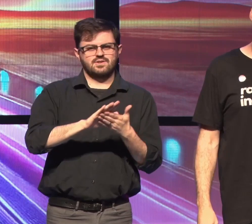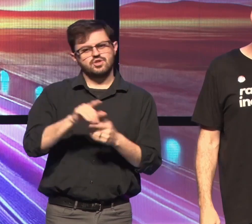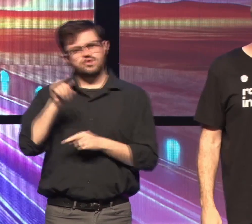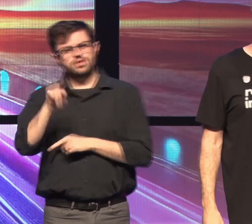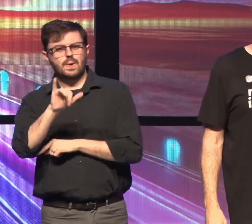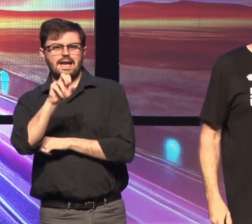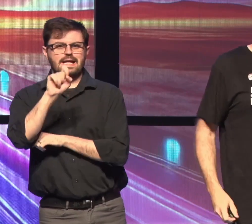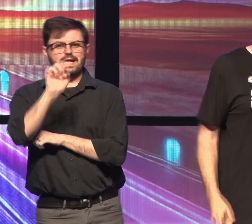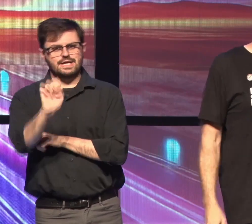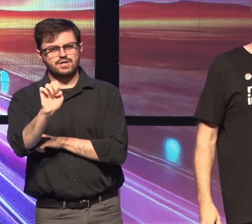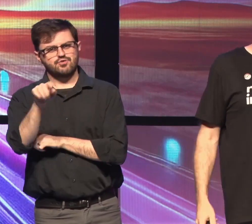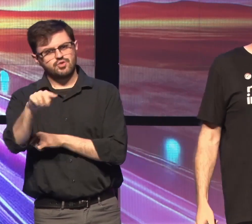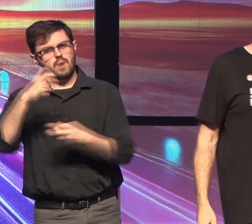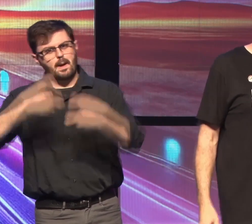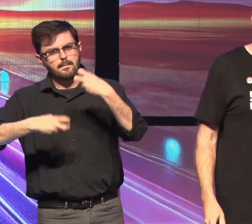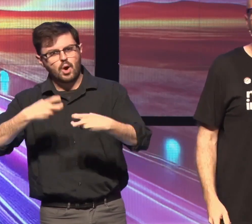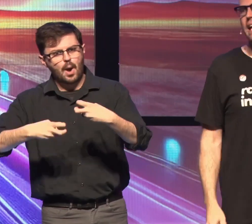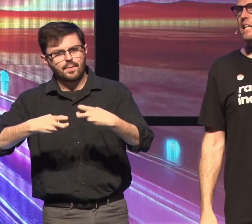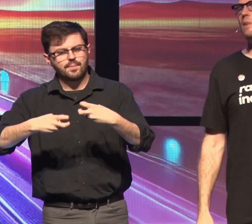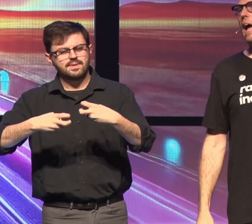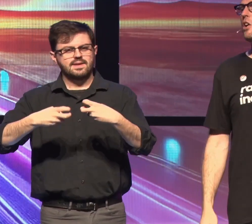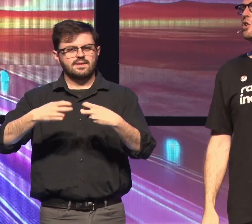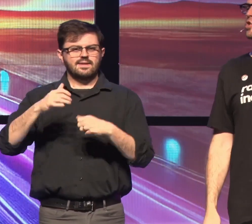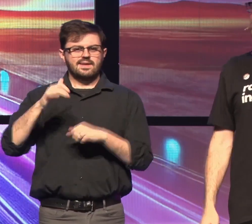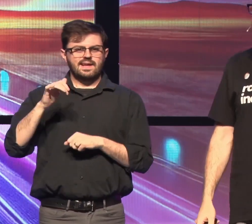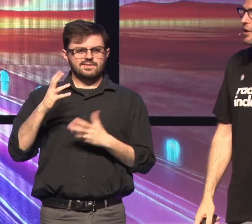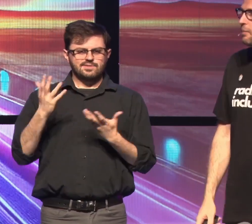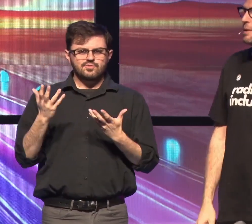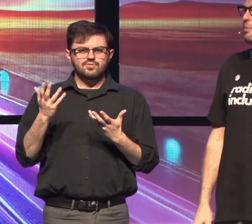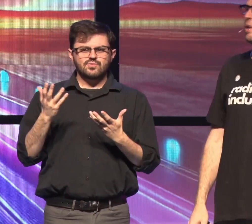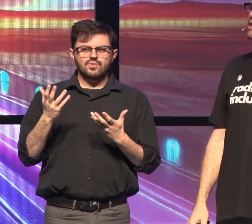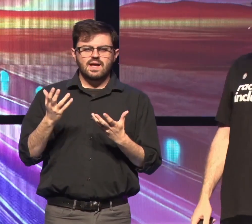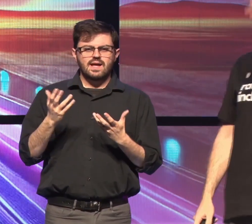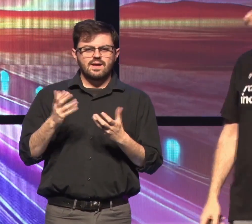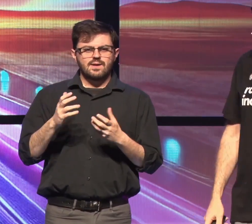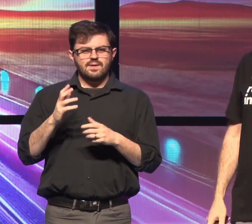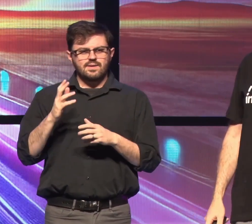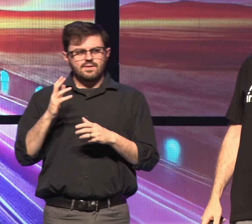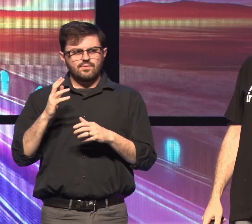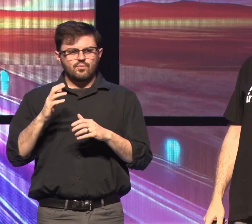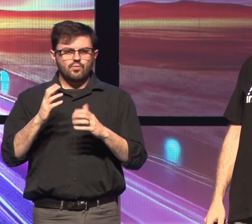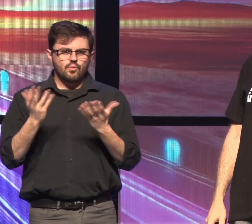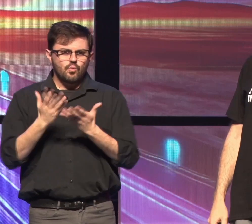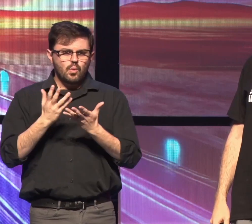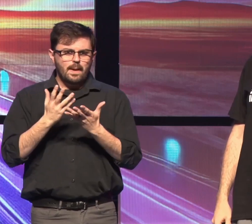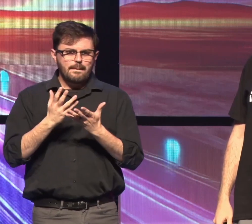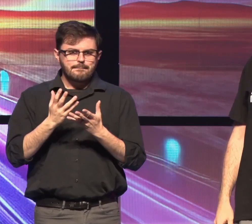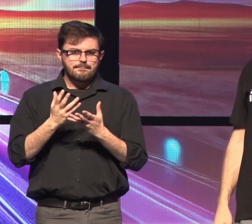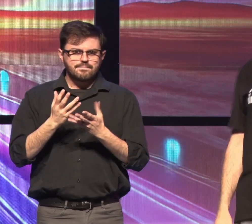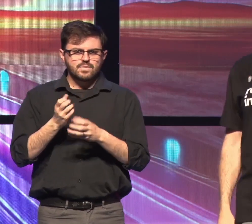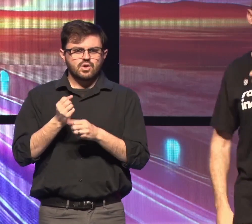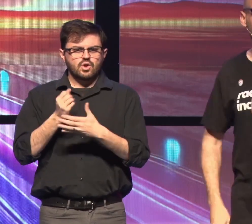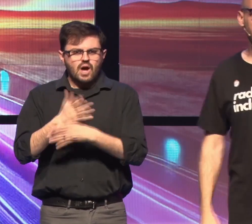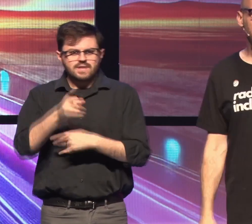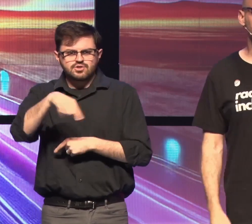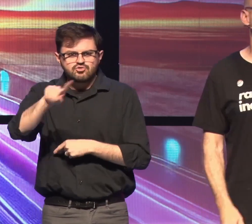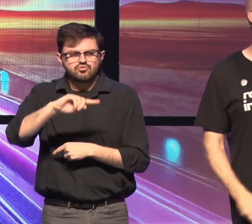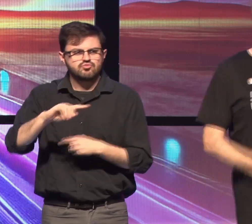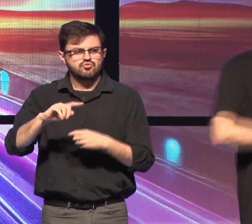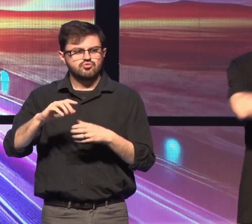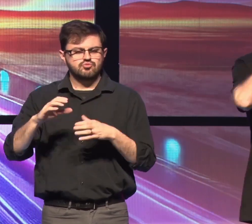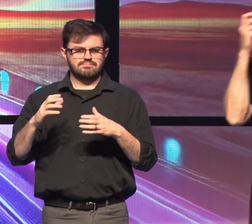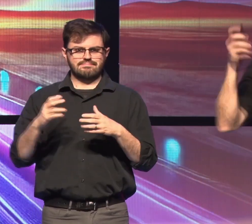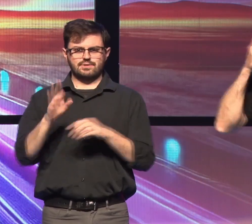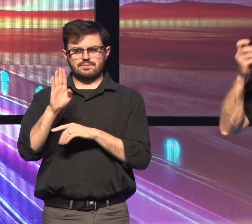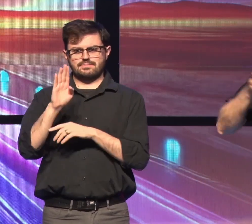there's a problem here. And what makes you a problem is how you treat other people, what you say to other people. Like that's the real issue. So